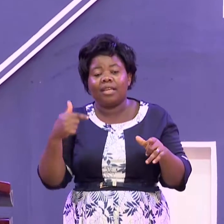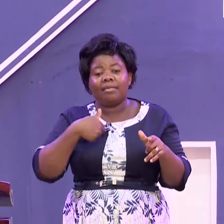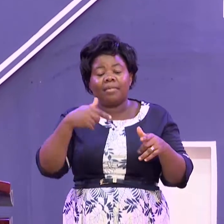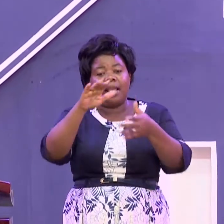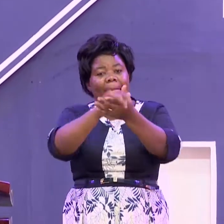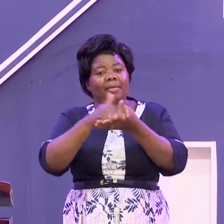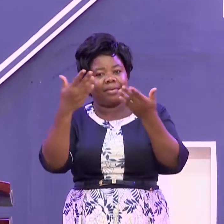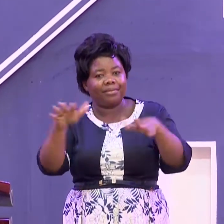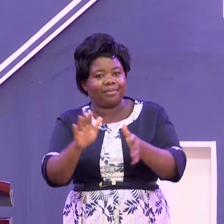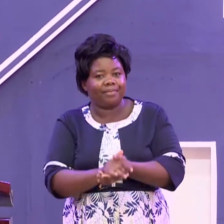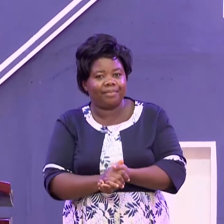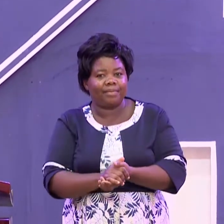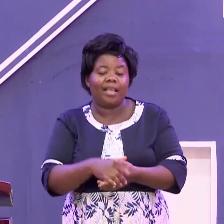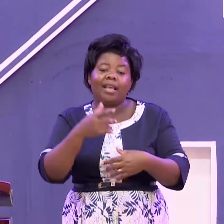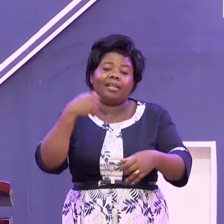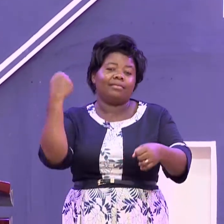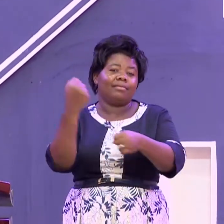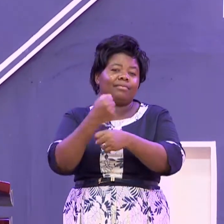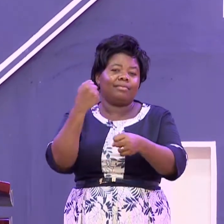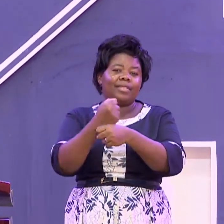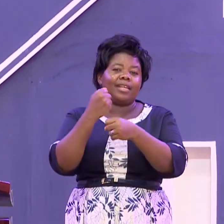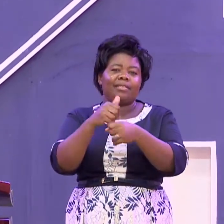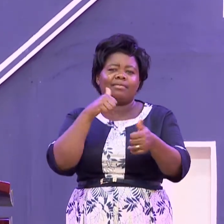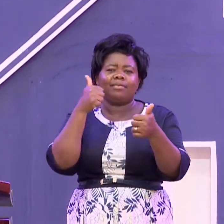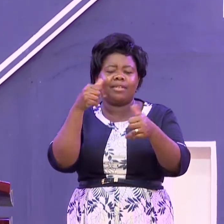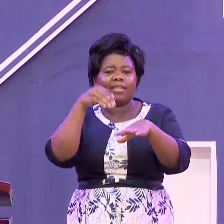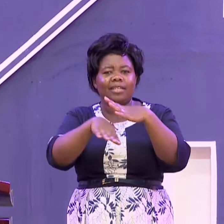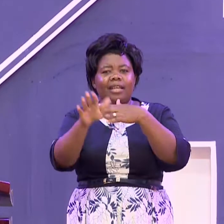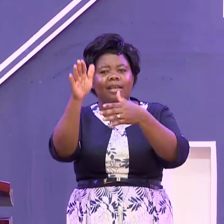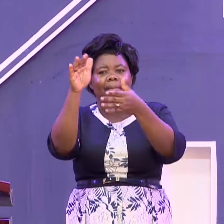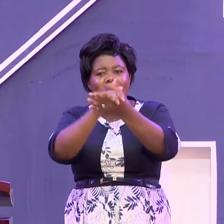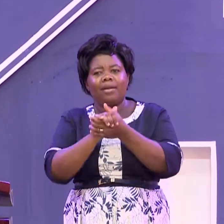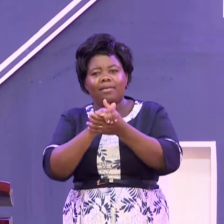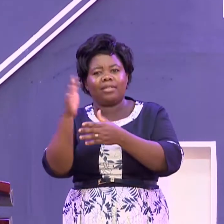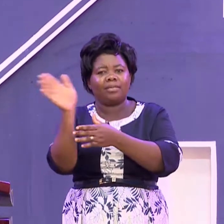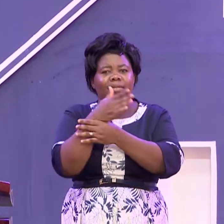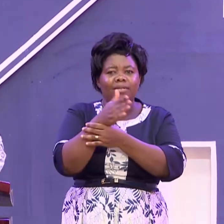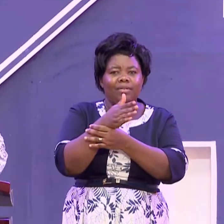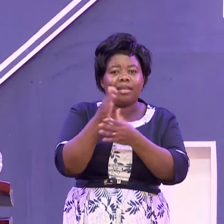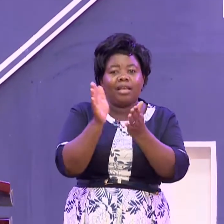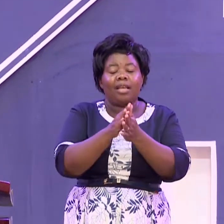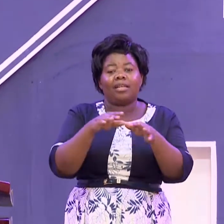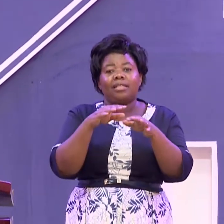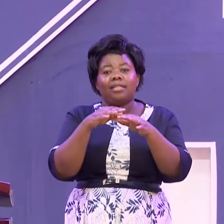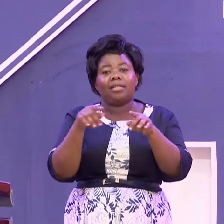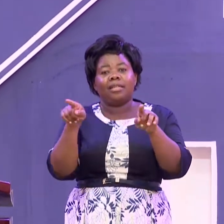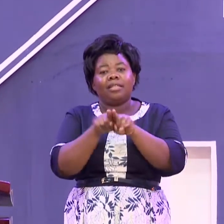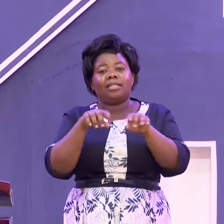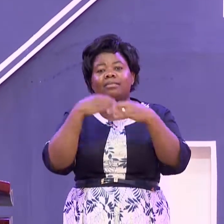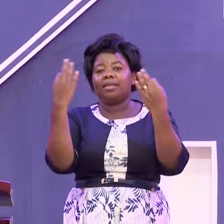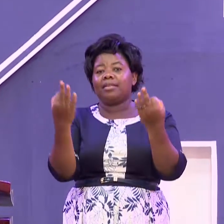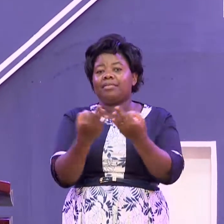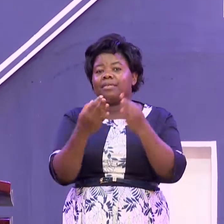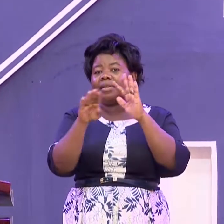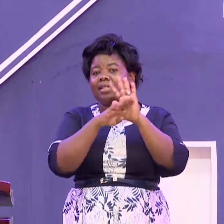mufumbo. She's married. Atukoze bulungi ng'abafumbo. She has done as well as the marriage. Atukoze bulungi nga family mu family system.